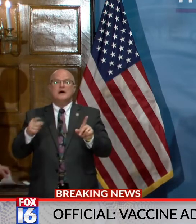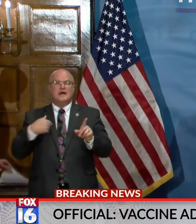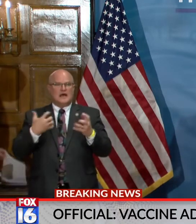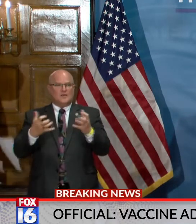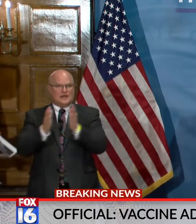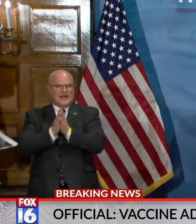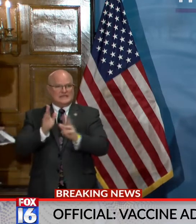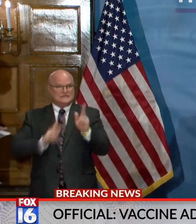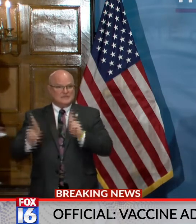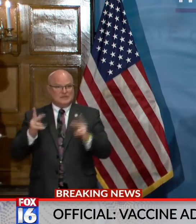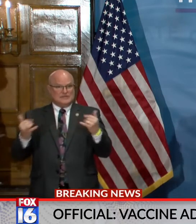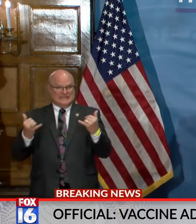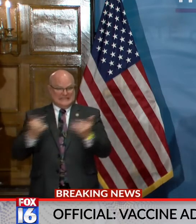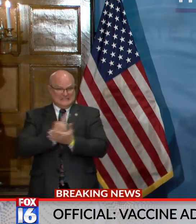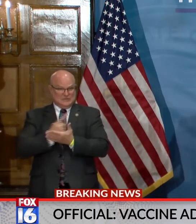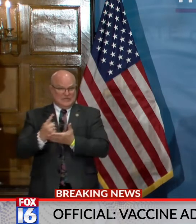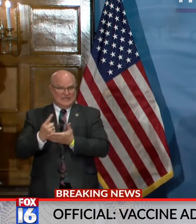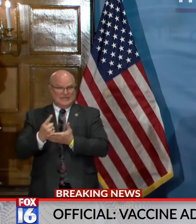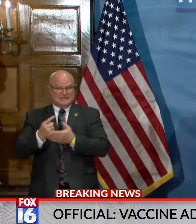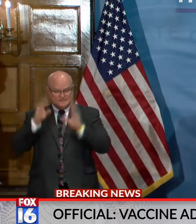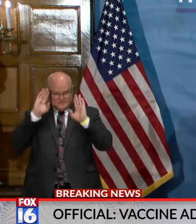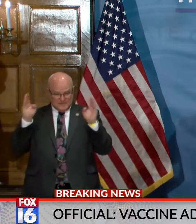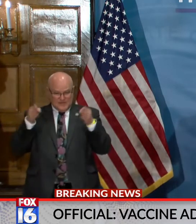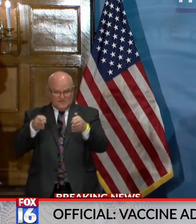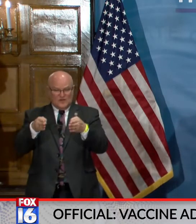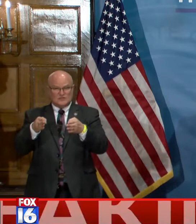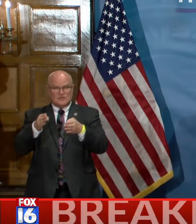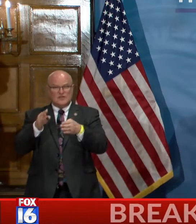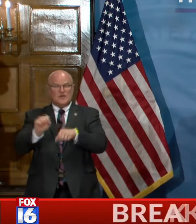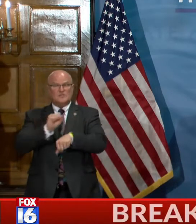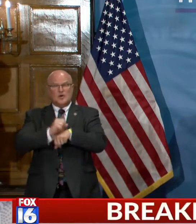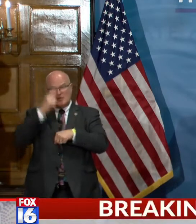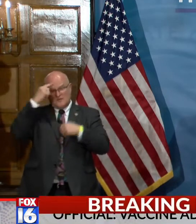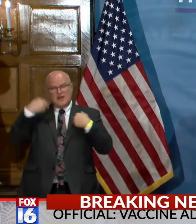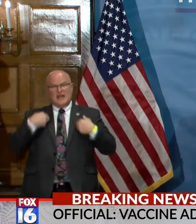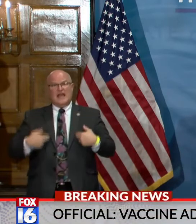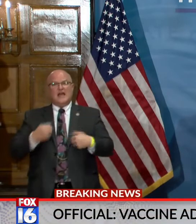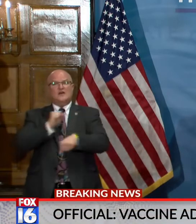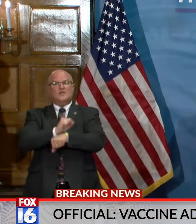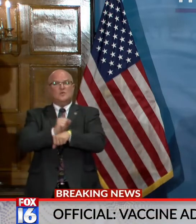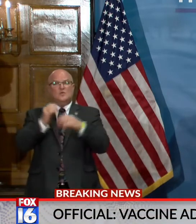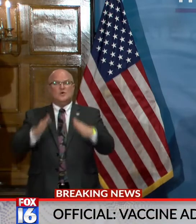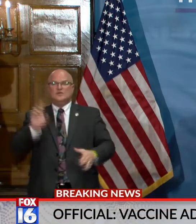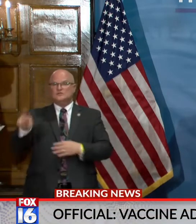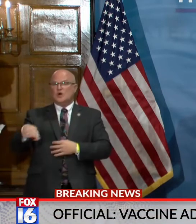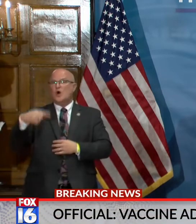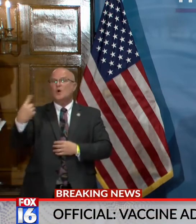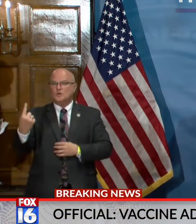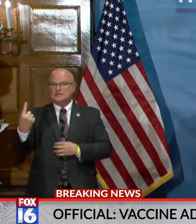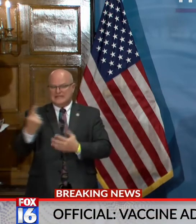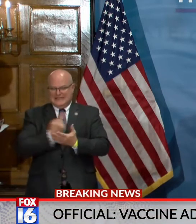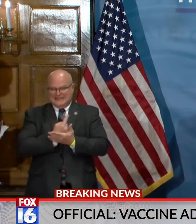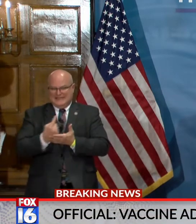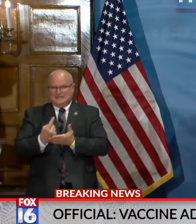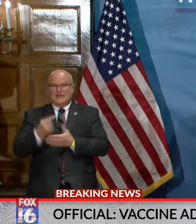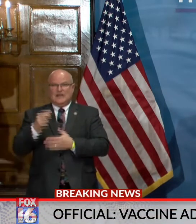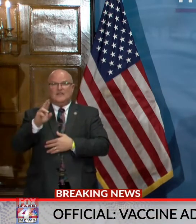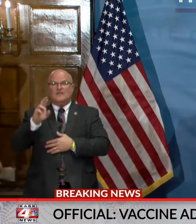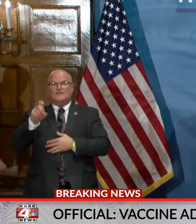the public this week to focus on those appointments for health workers only. For this week, the